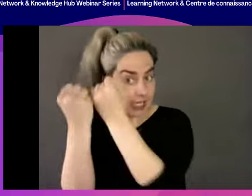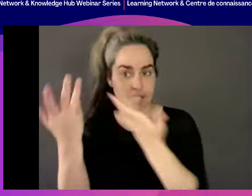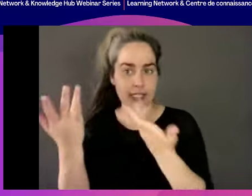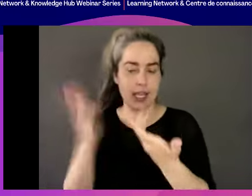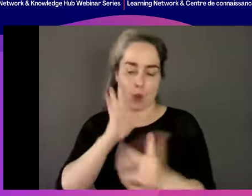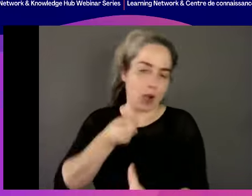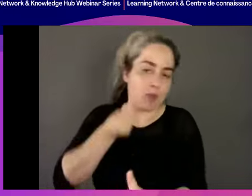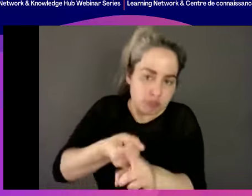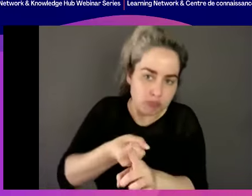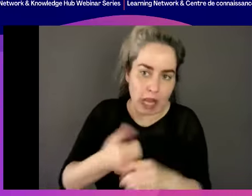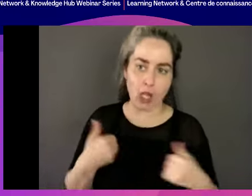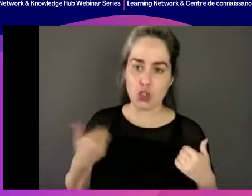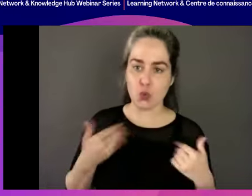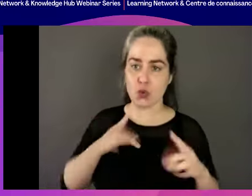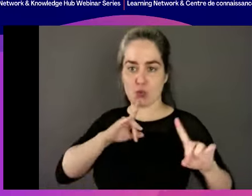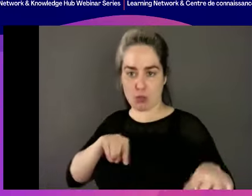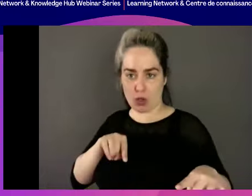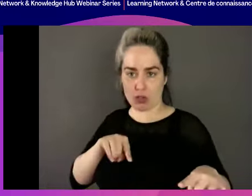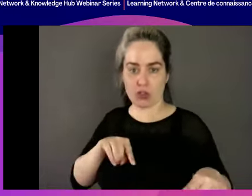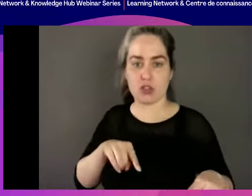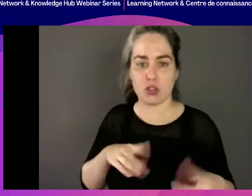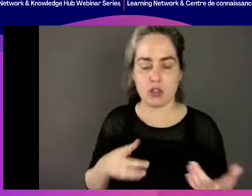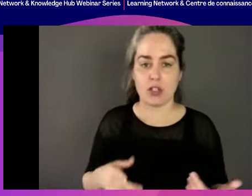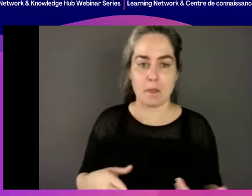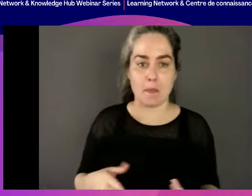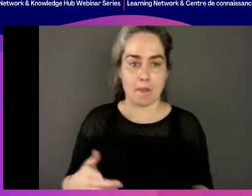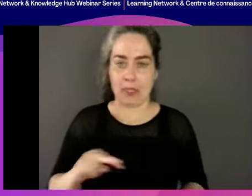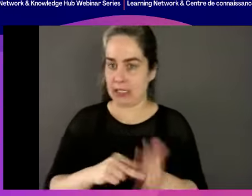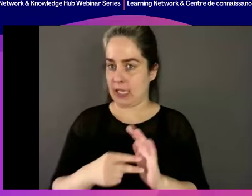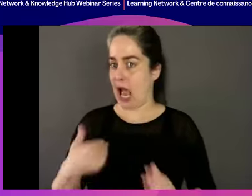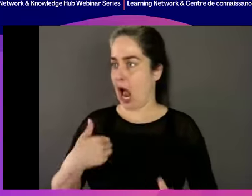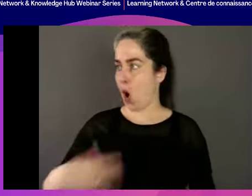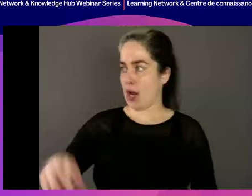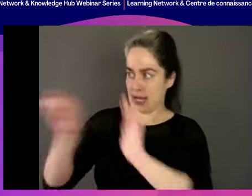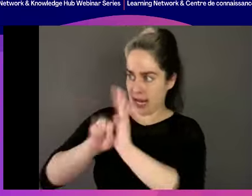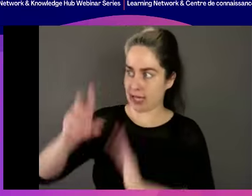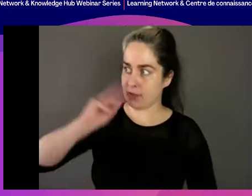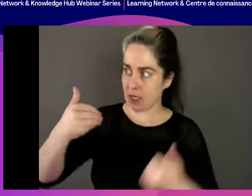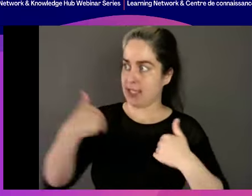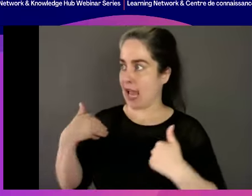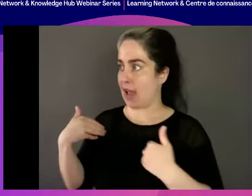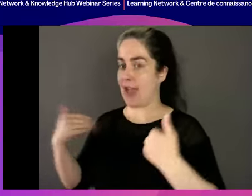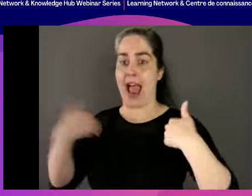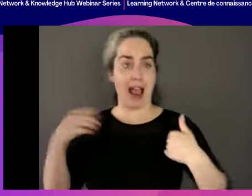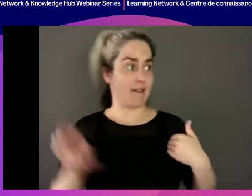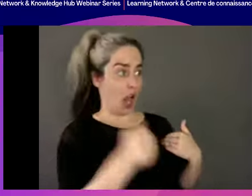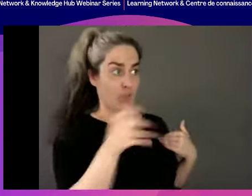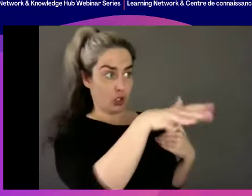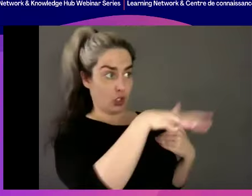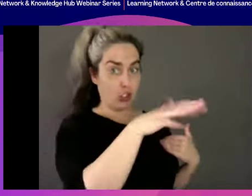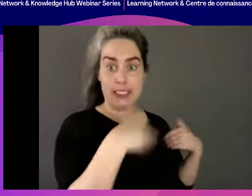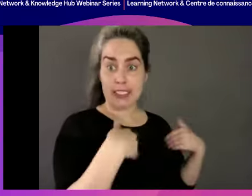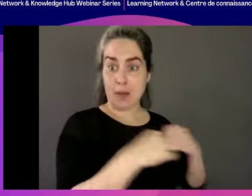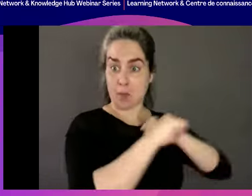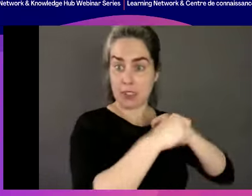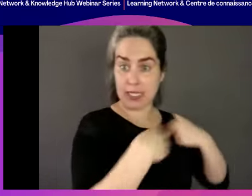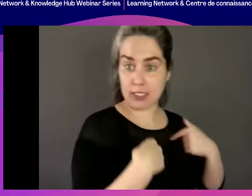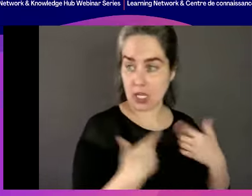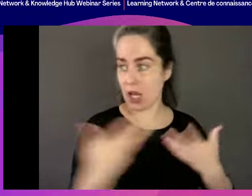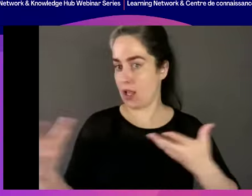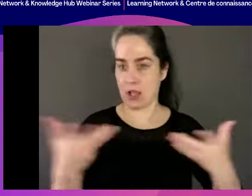youth react to ACEs and whether they can potentially be protected against these negative outcomes. Just to give you an